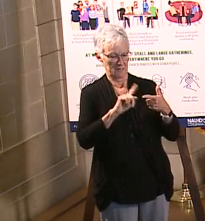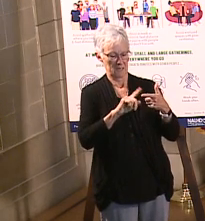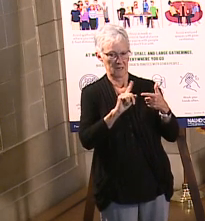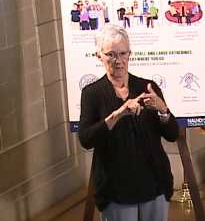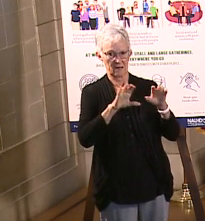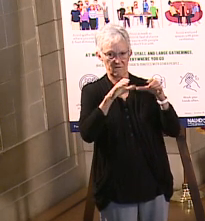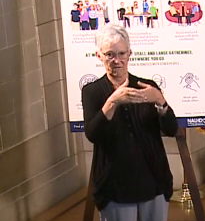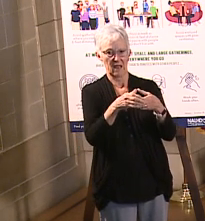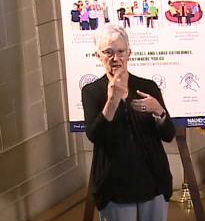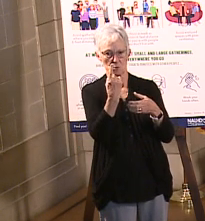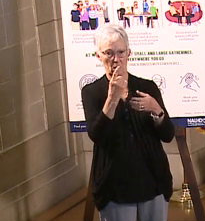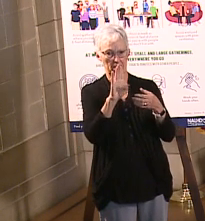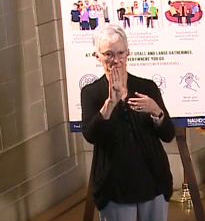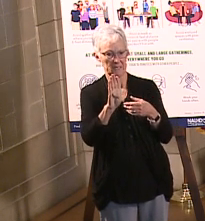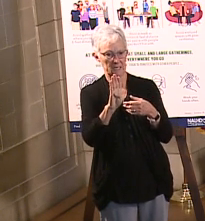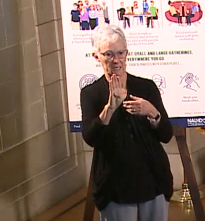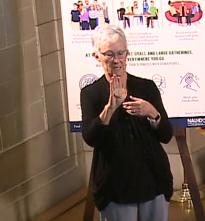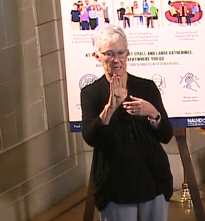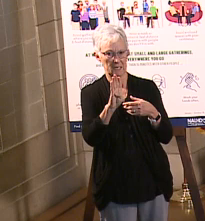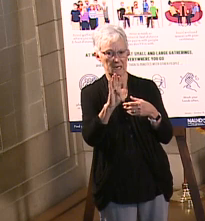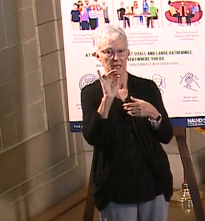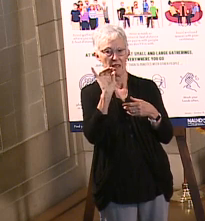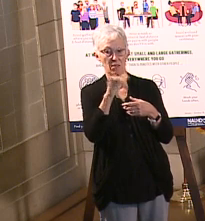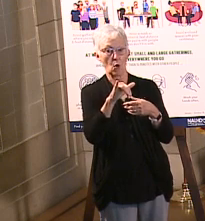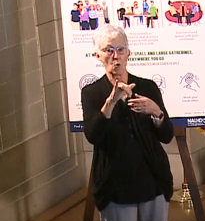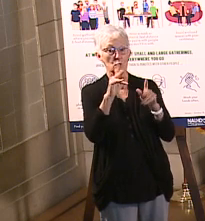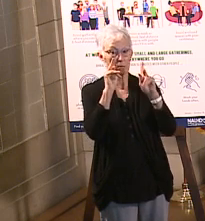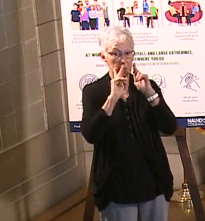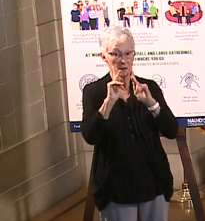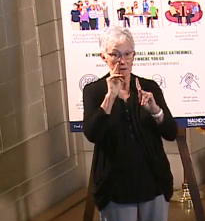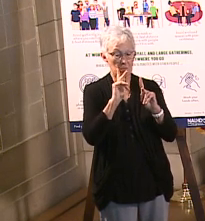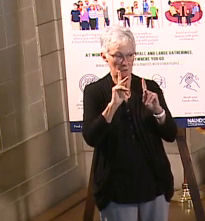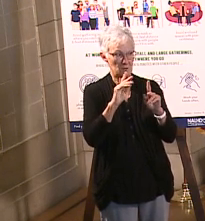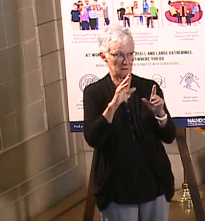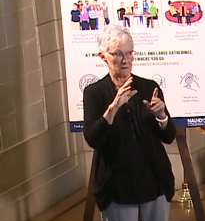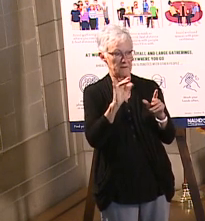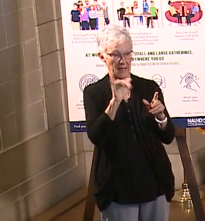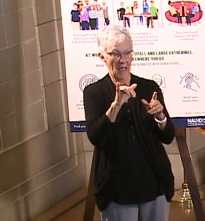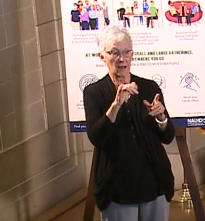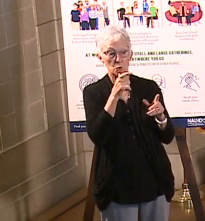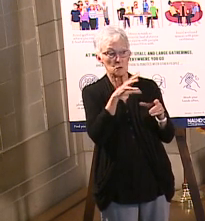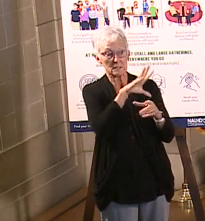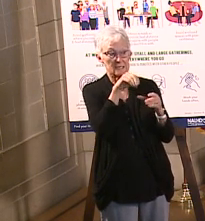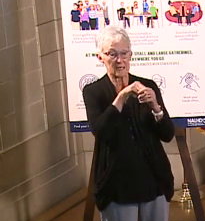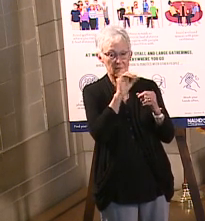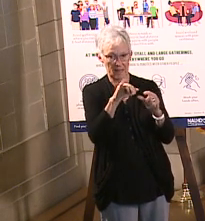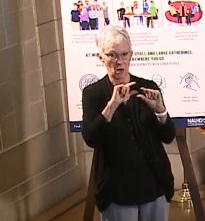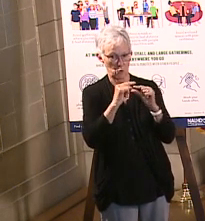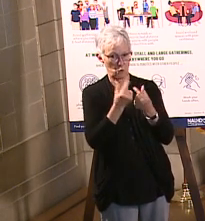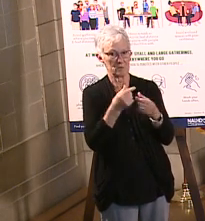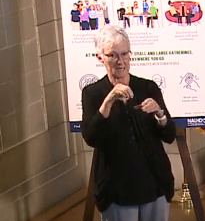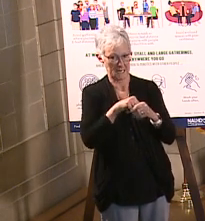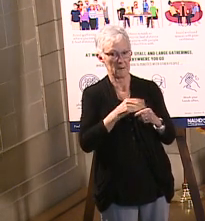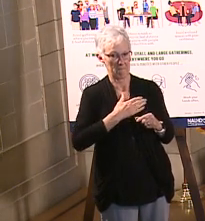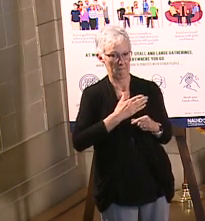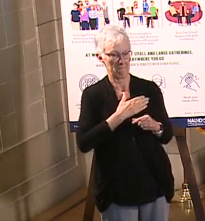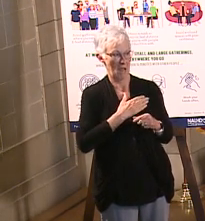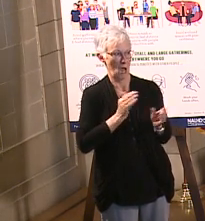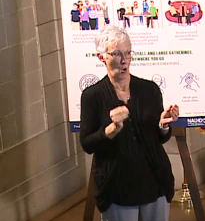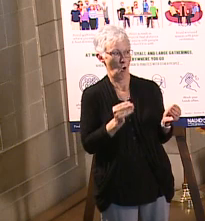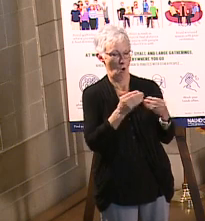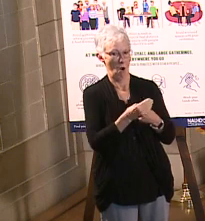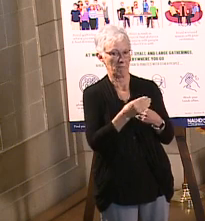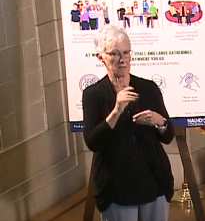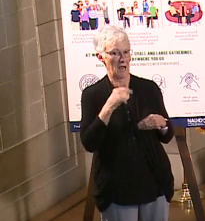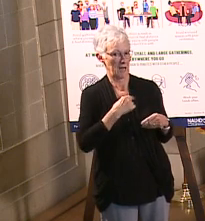front of me, I do have those populations enumerated back at our office. So we could, we could get that and follow